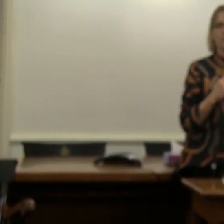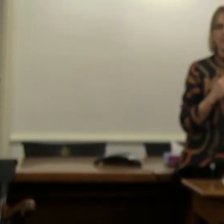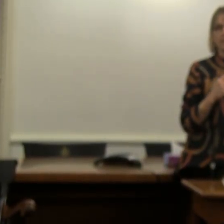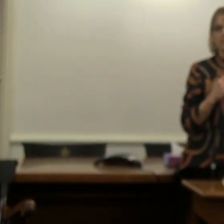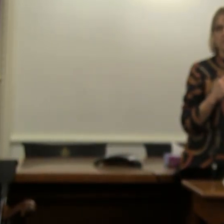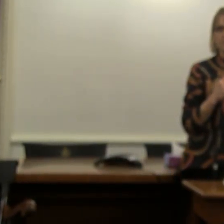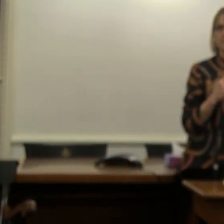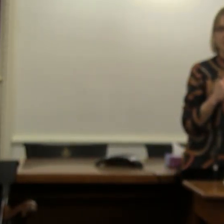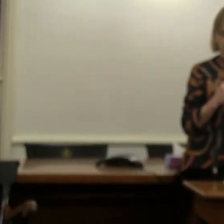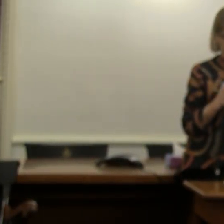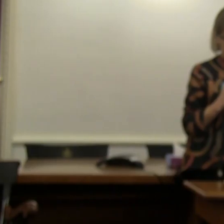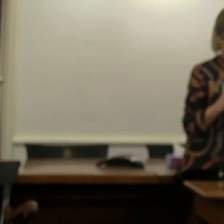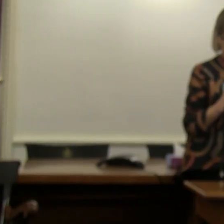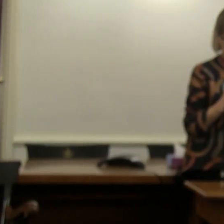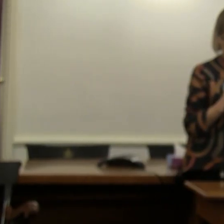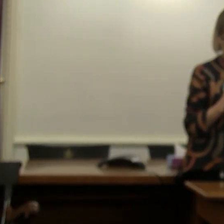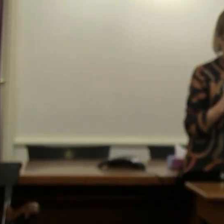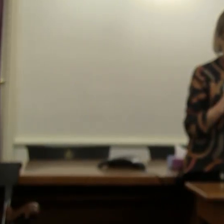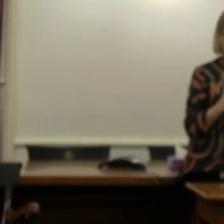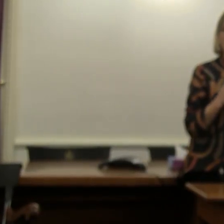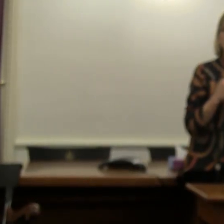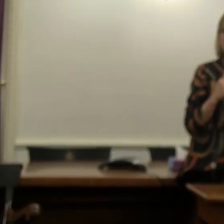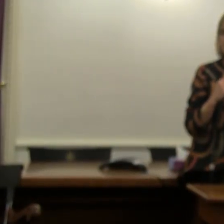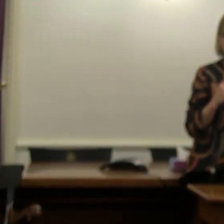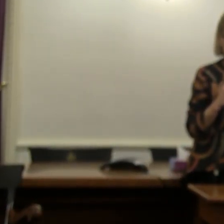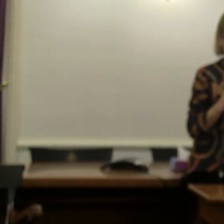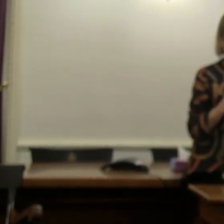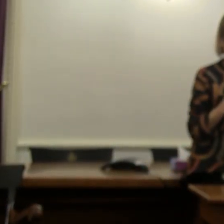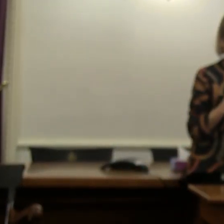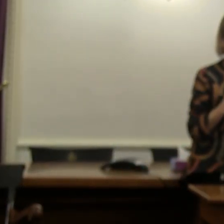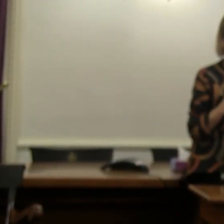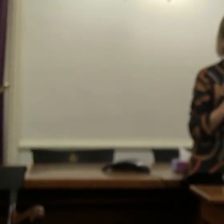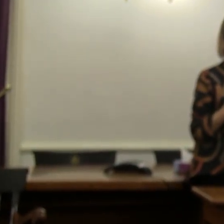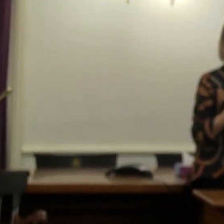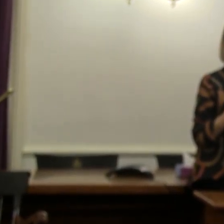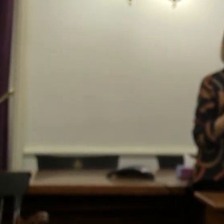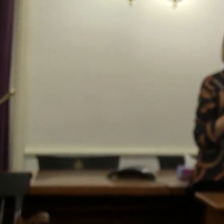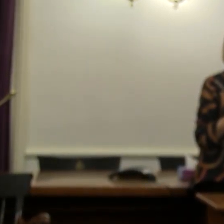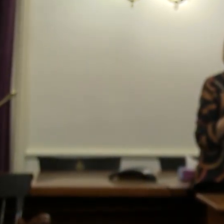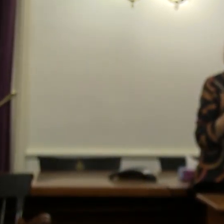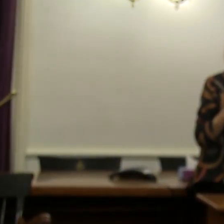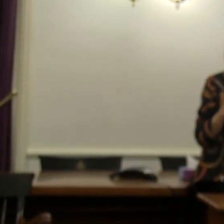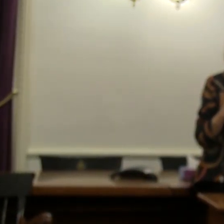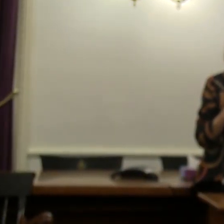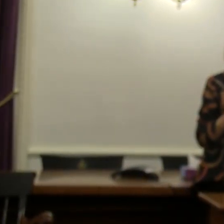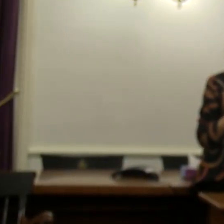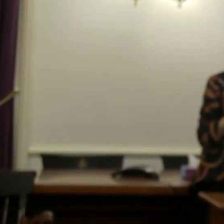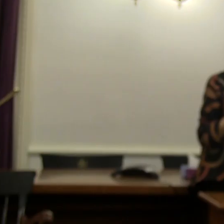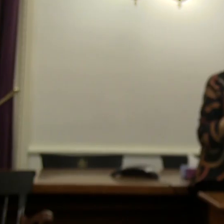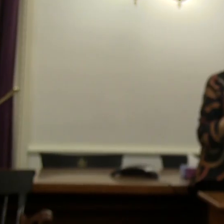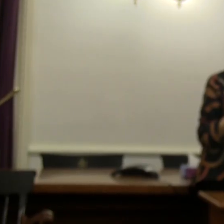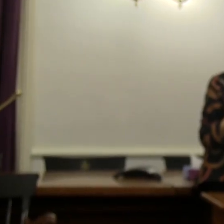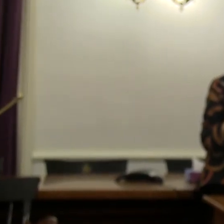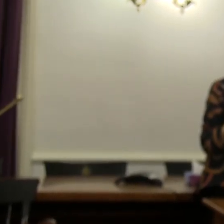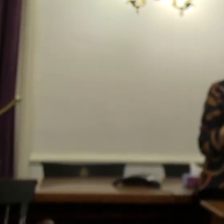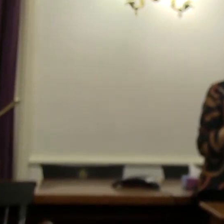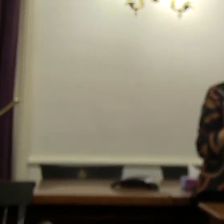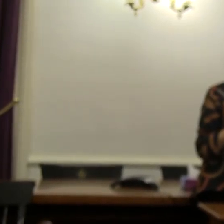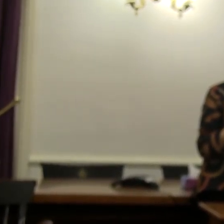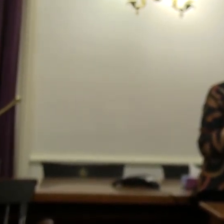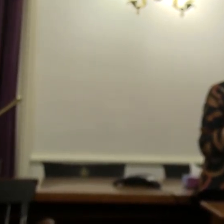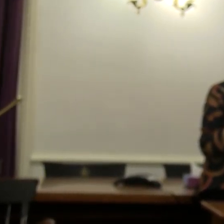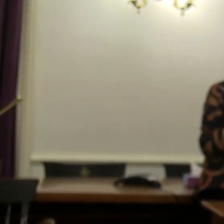to the field. Make sure that you grab an agenda for the day at the outer table or over here to know when and where everything